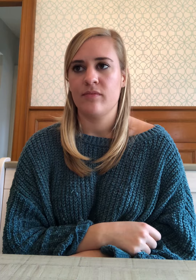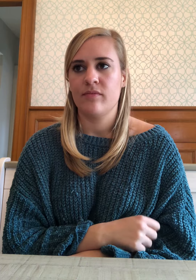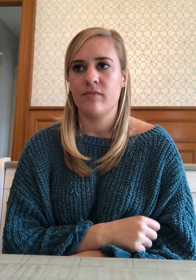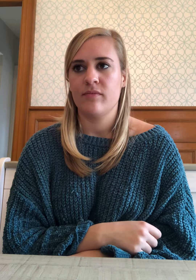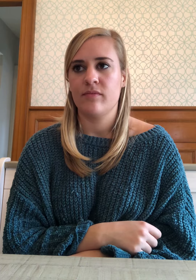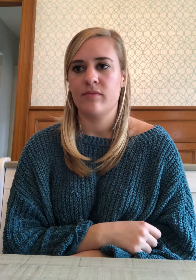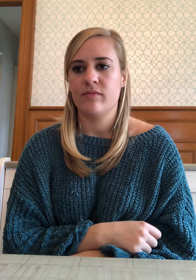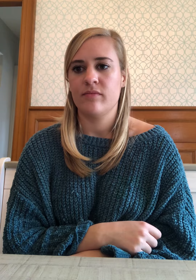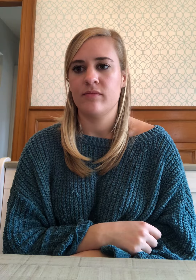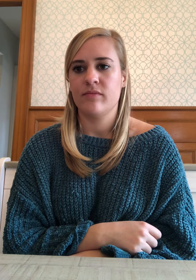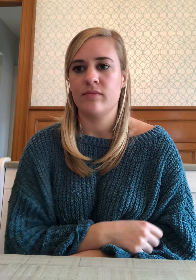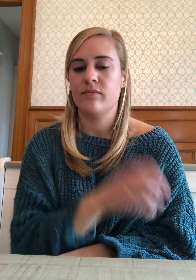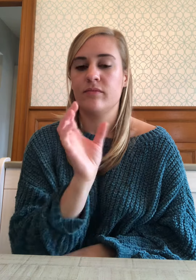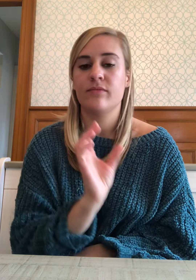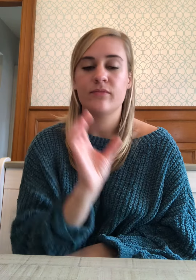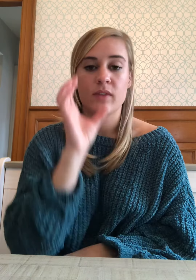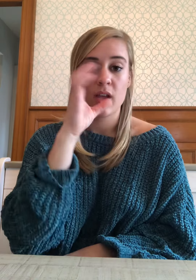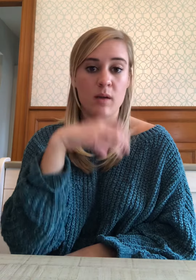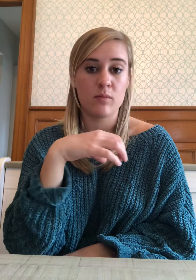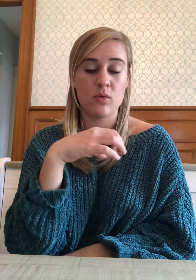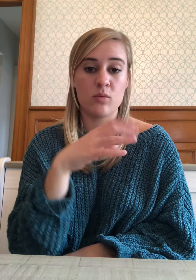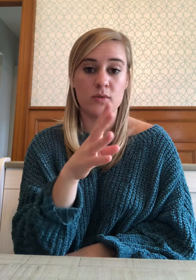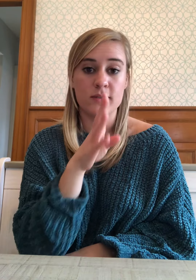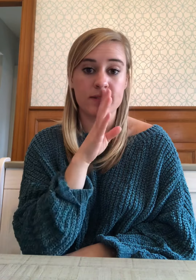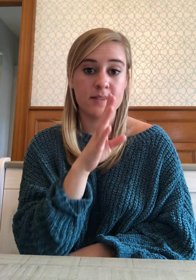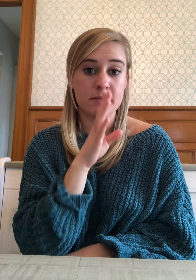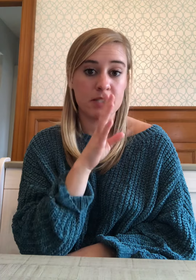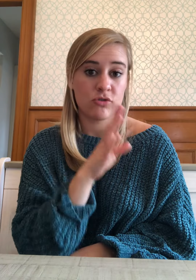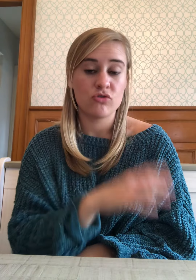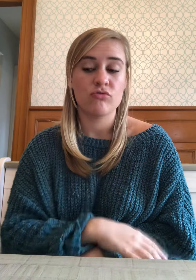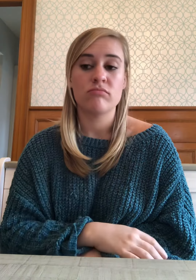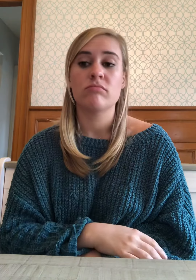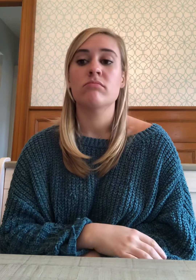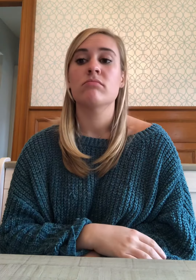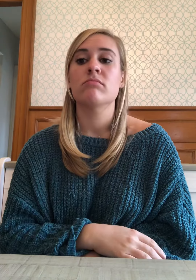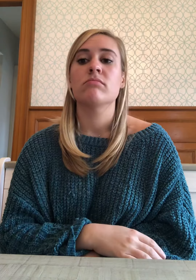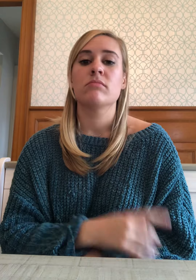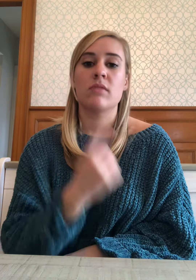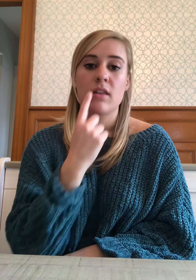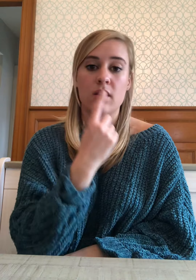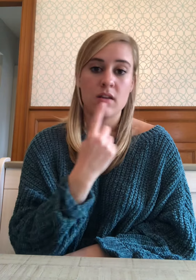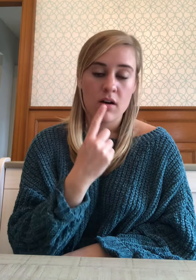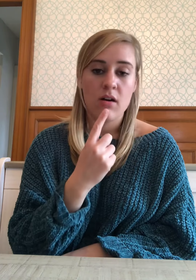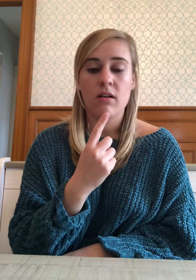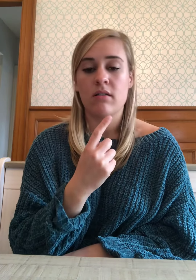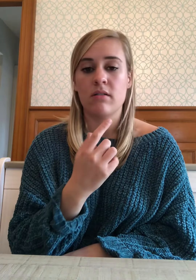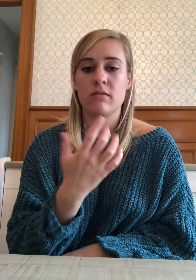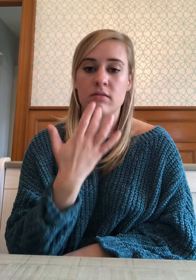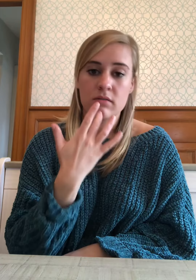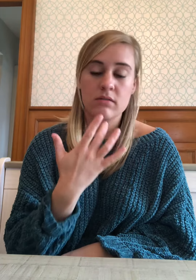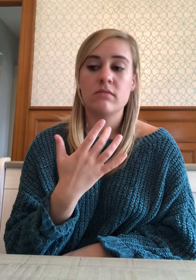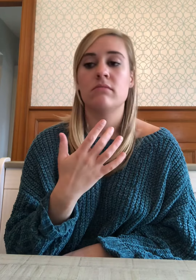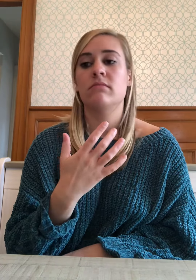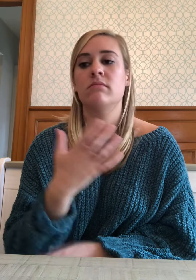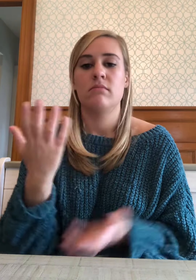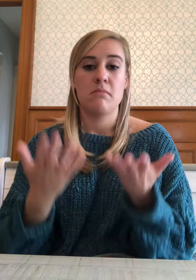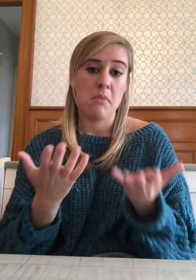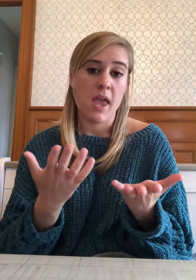Abnormal speech and habits, tongue and lips may or may not adapt to malocclusion. The best association